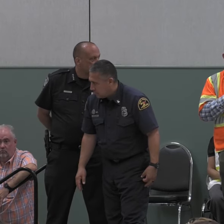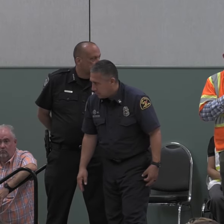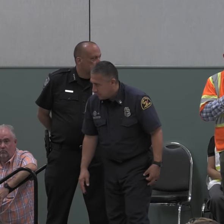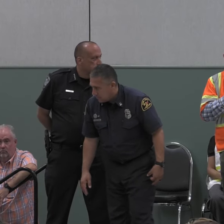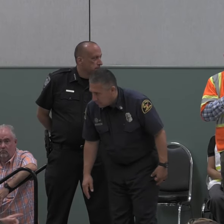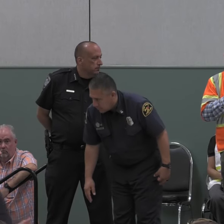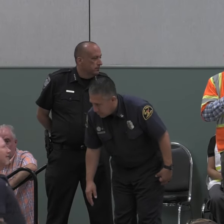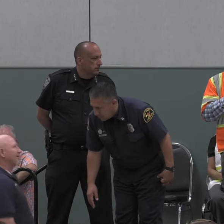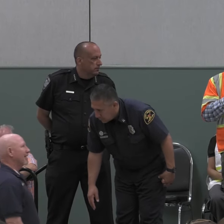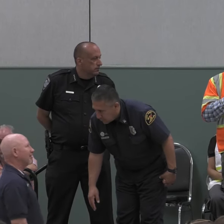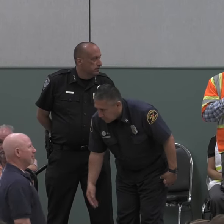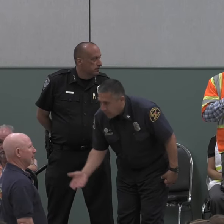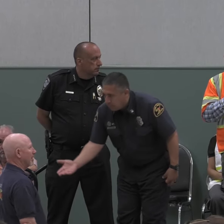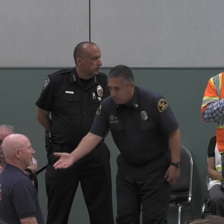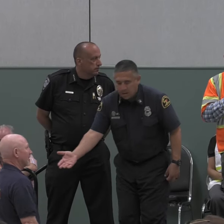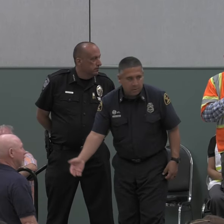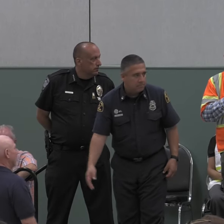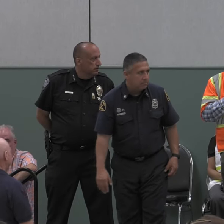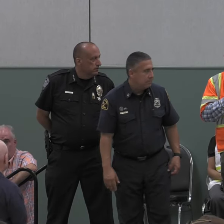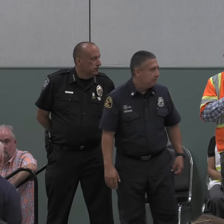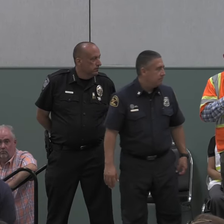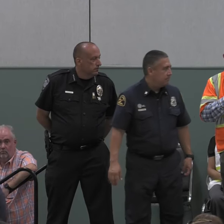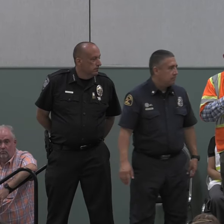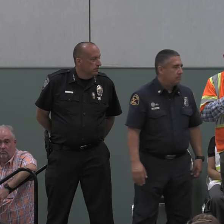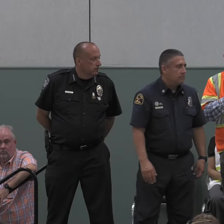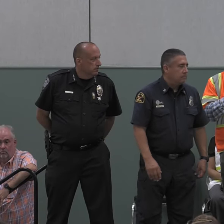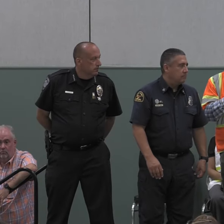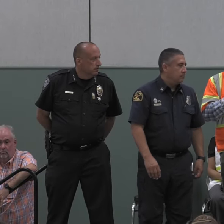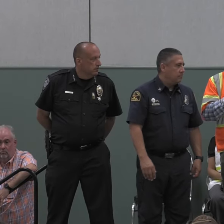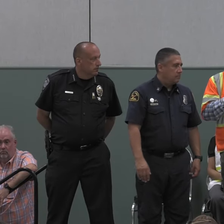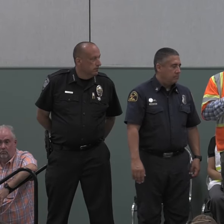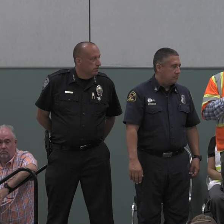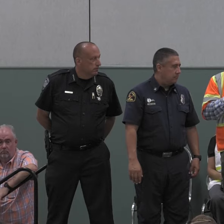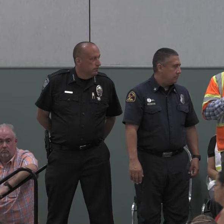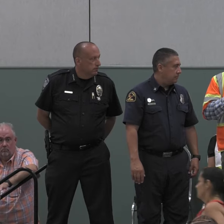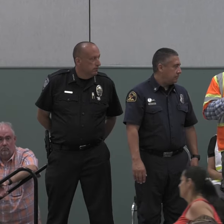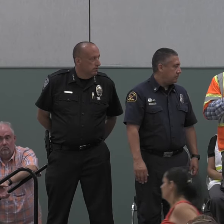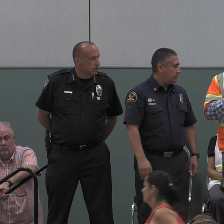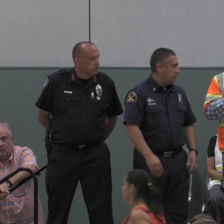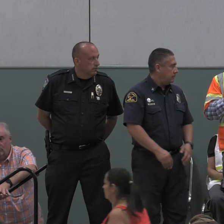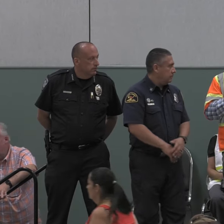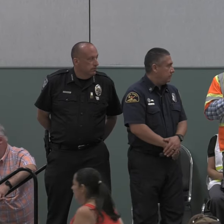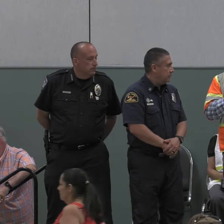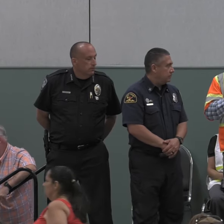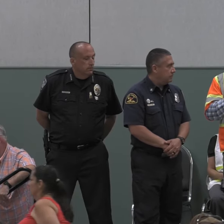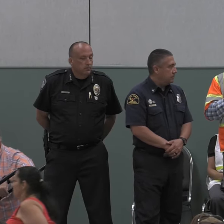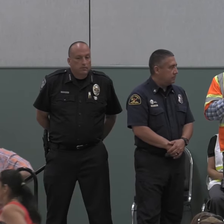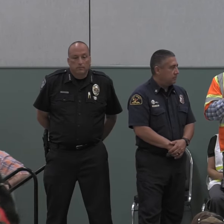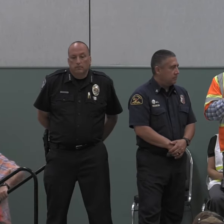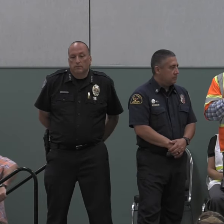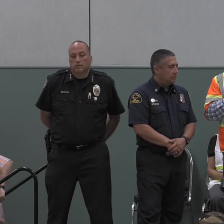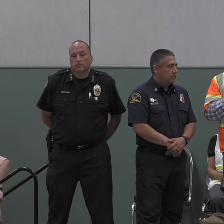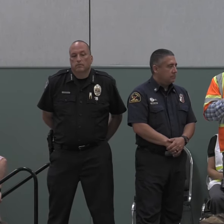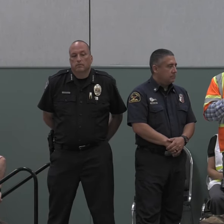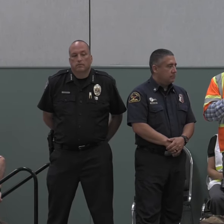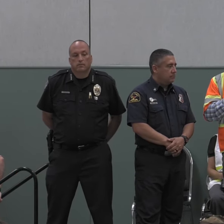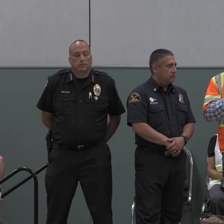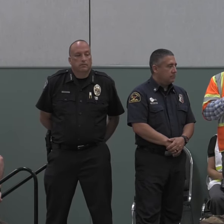free to call, and we'll do the assessment, and we can give you direct information for your specific location